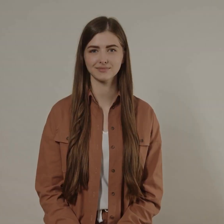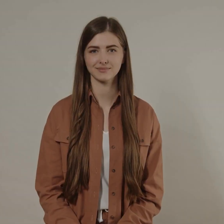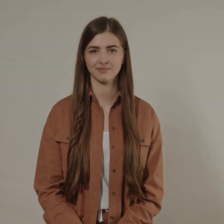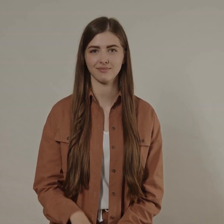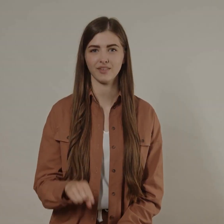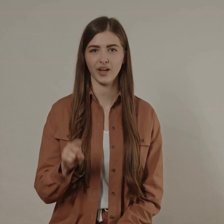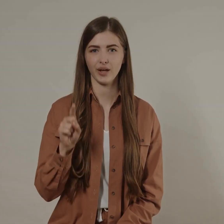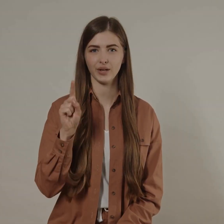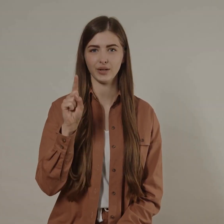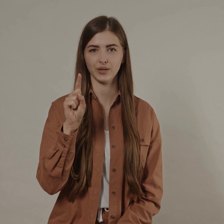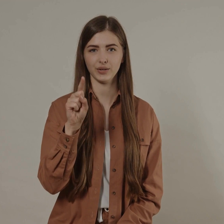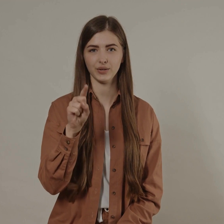Where do you work?